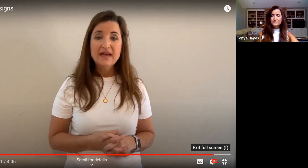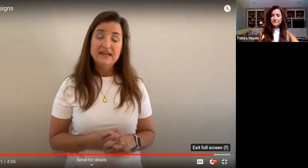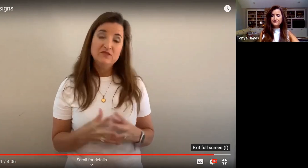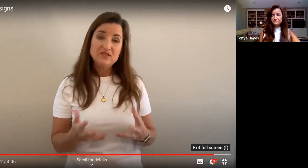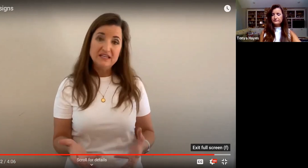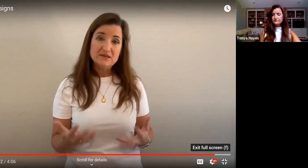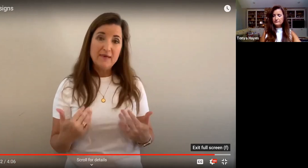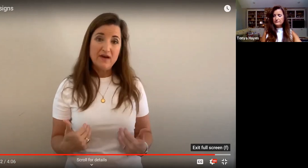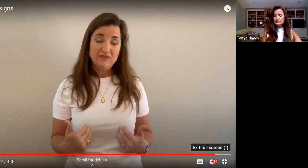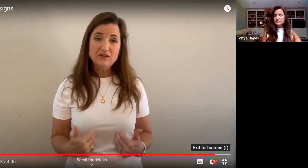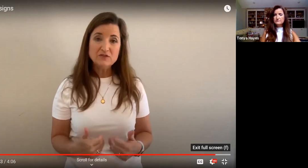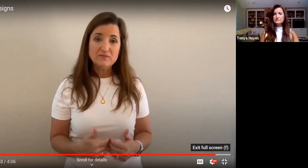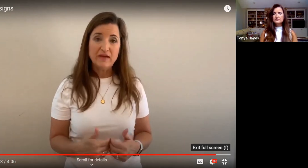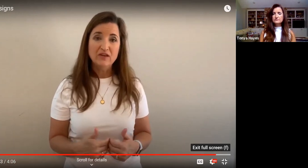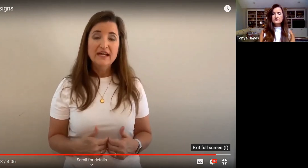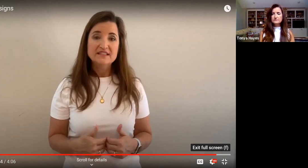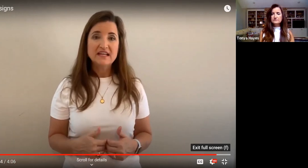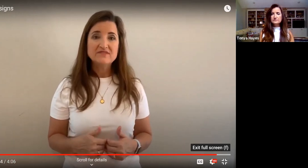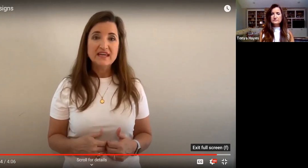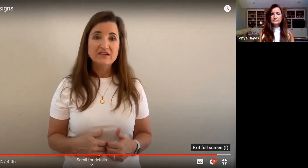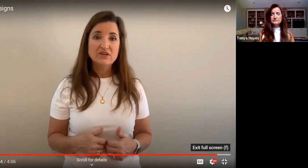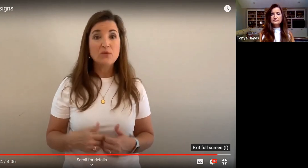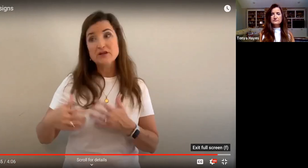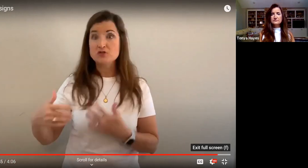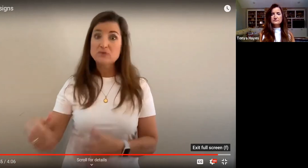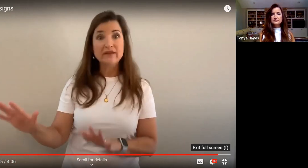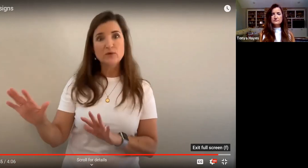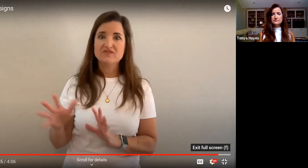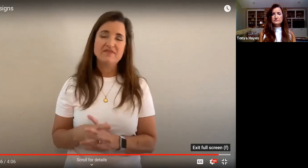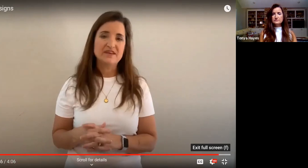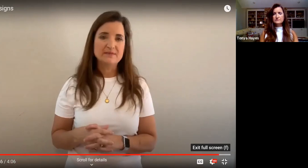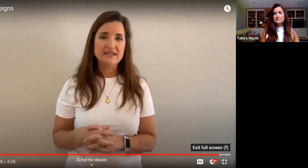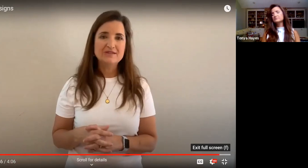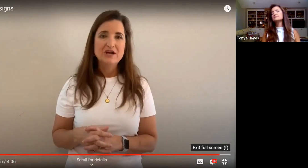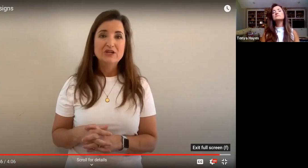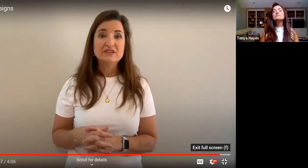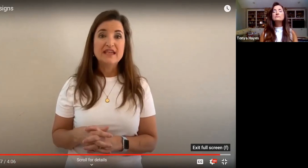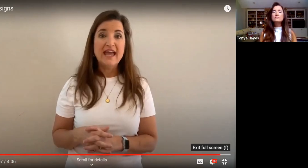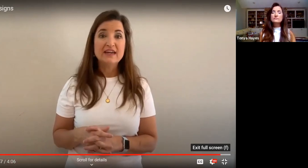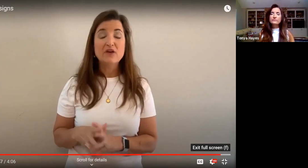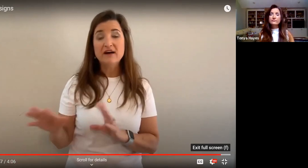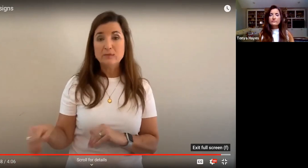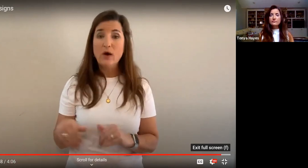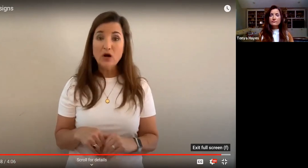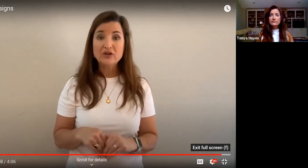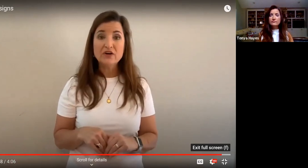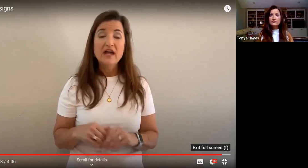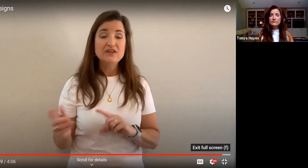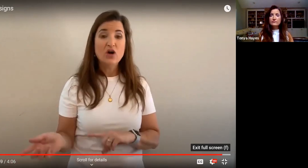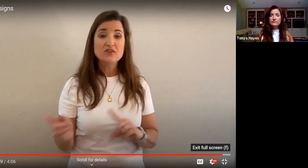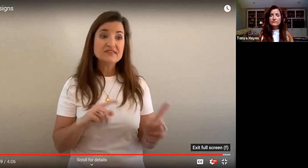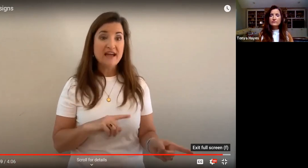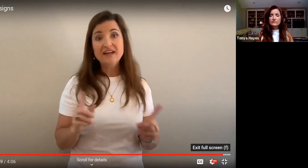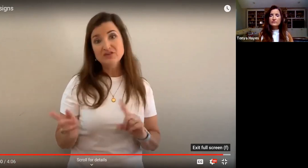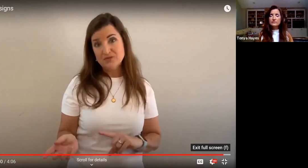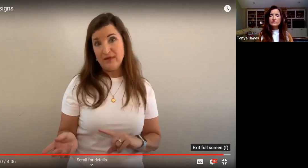you. And if you teach them how to finger spell, instead of saying, go write your spelling words 5 times each, you could say, hey, go find a partner, and